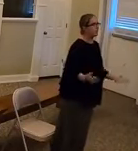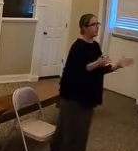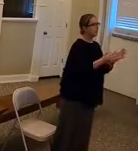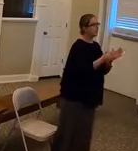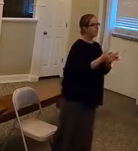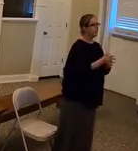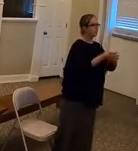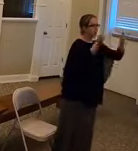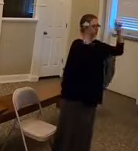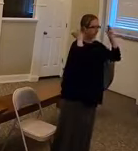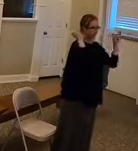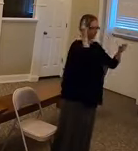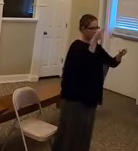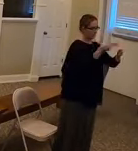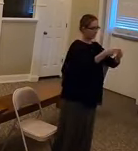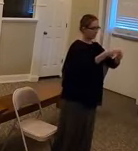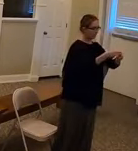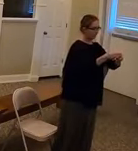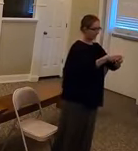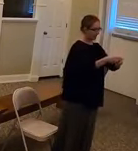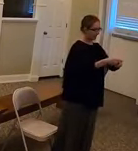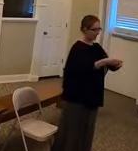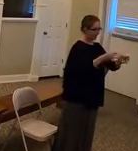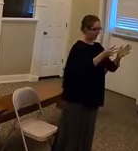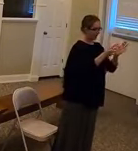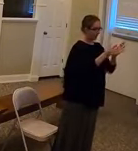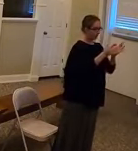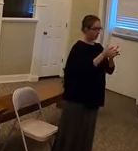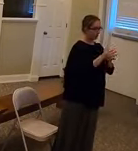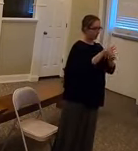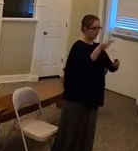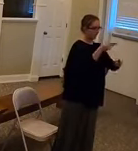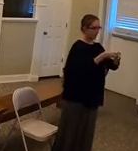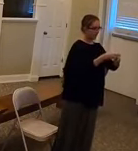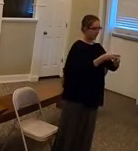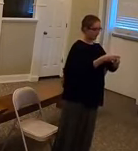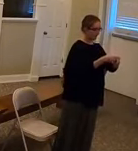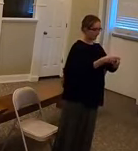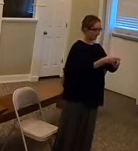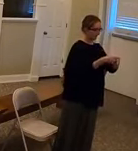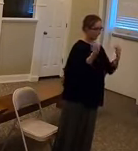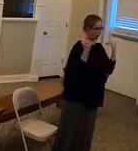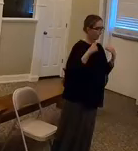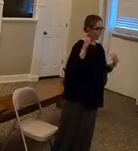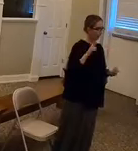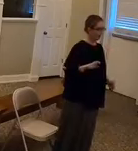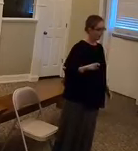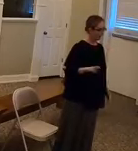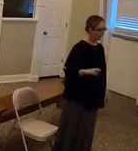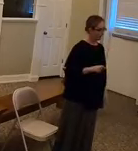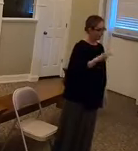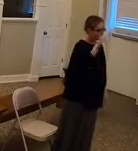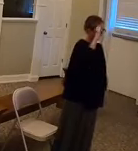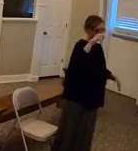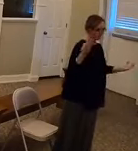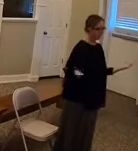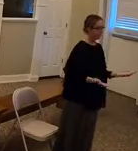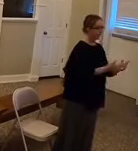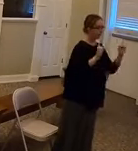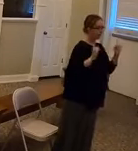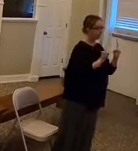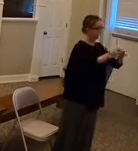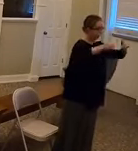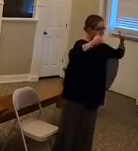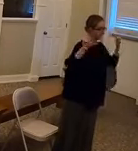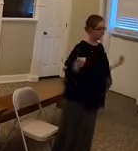In Jesus' mighty name. In Jesus' name. If you have a need, amen, he's here to meet that need